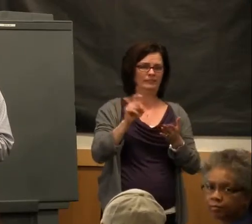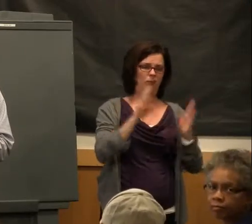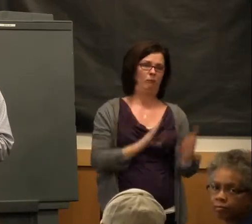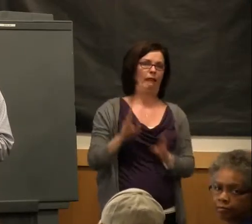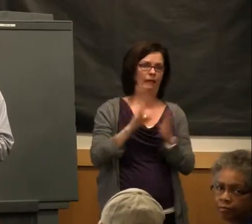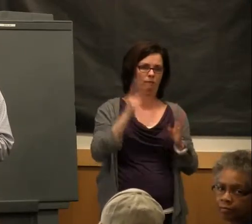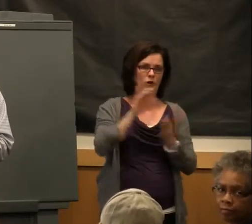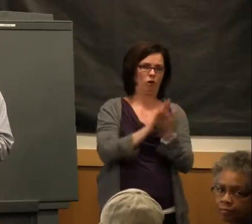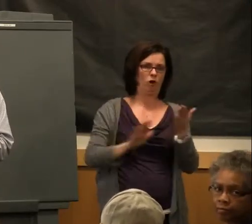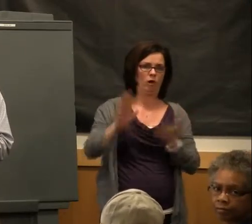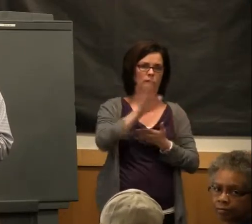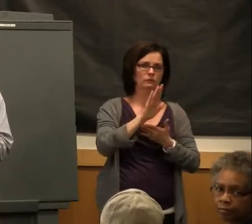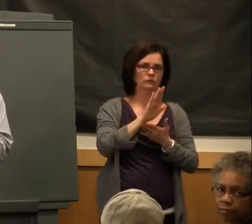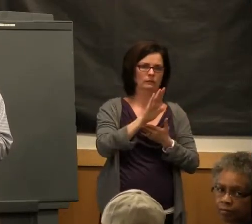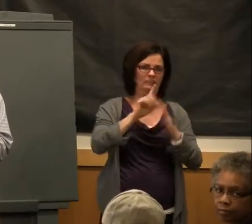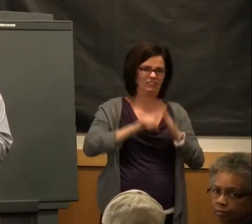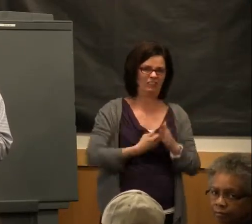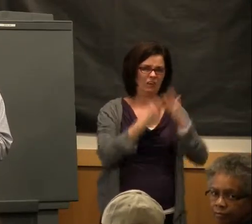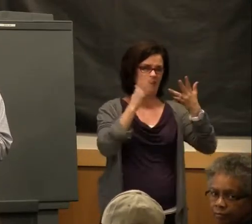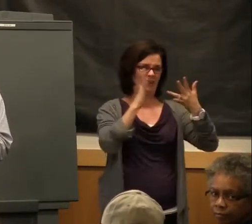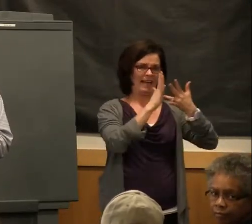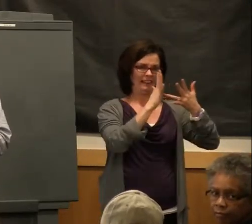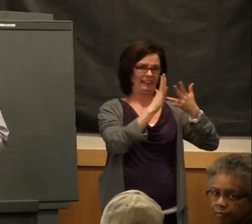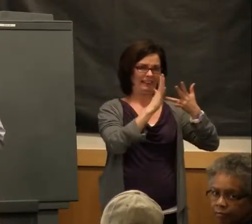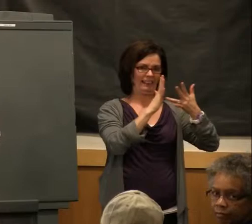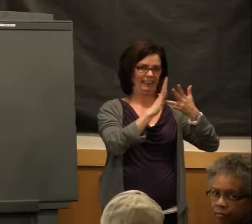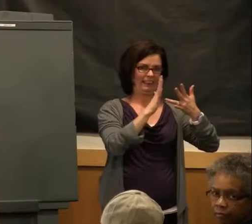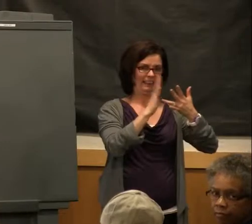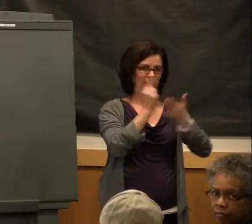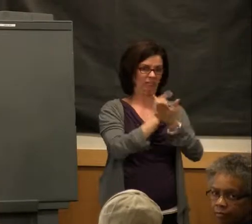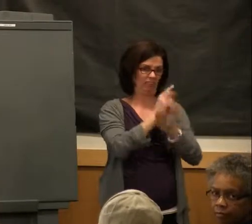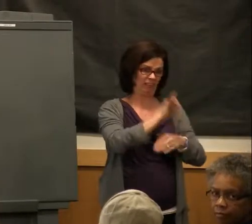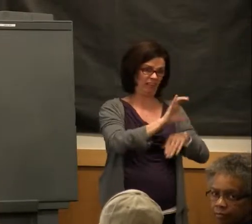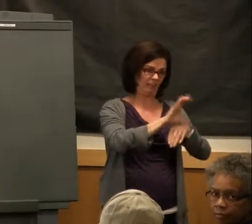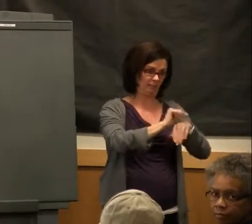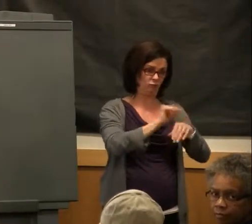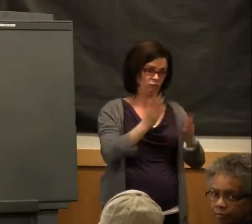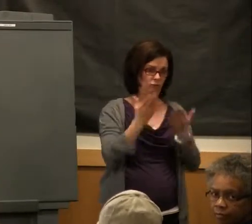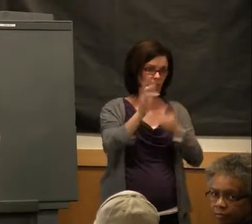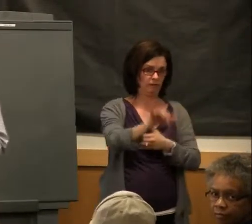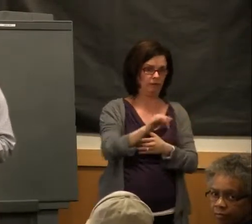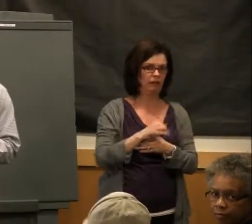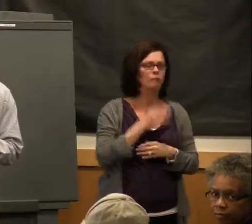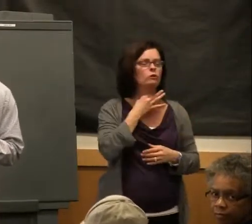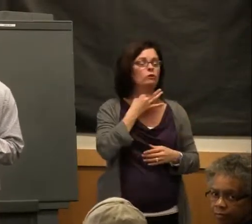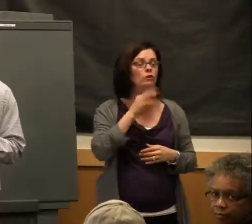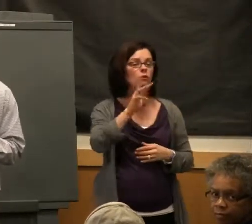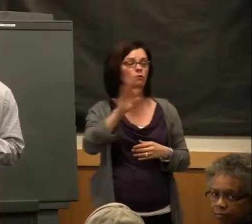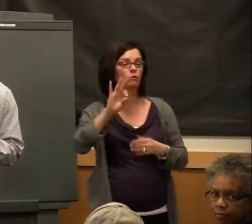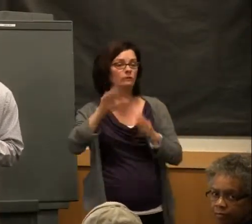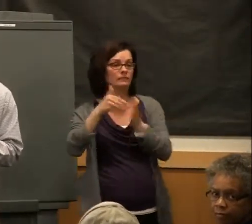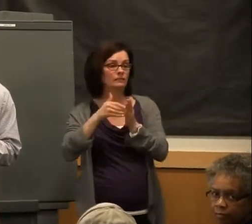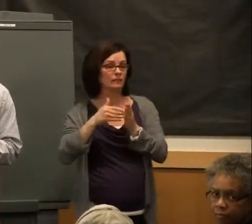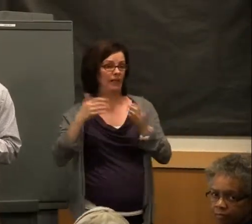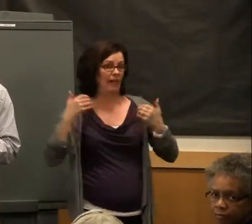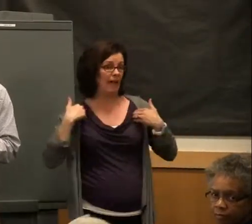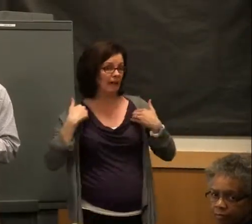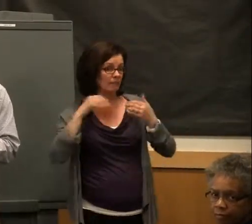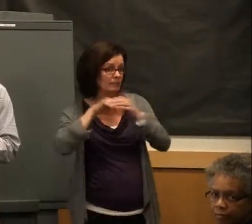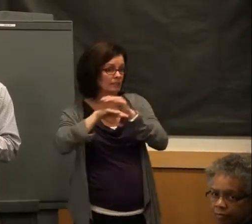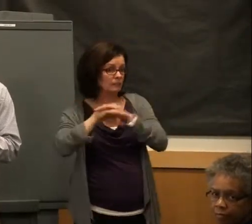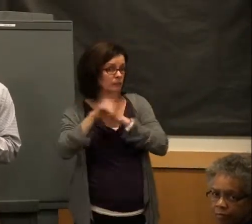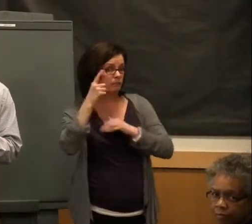plan, I guess, as early as ninth grade. Does Workforce have any accessibility for kids that